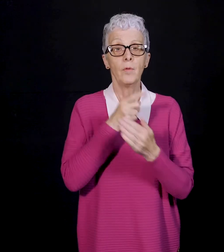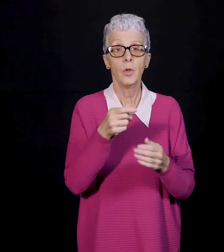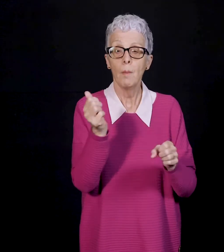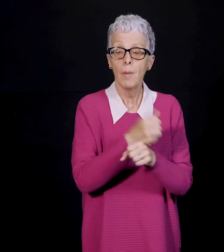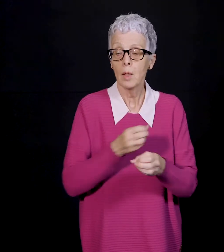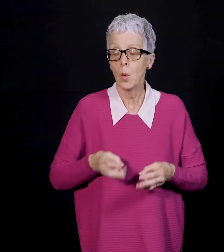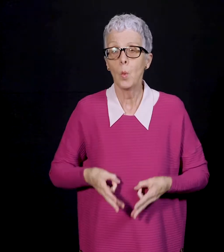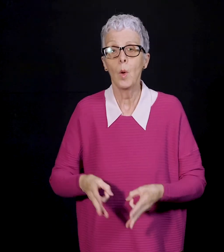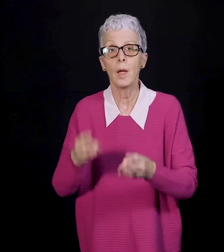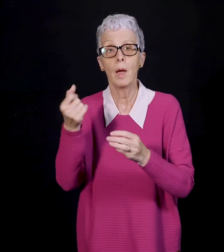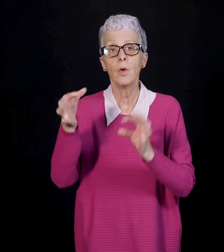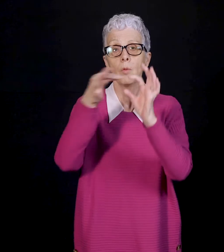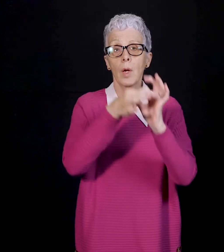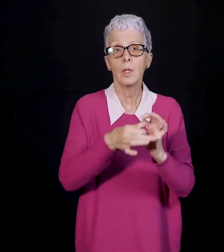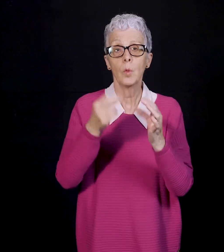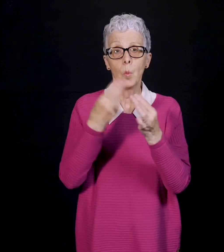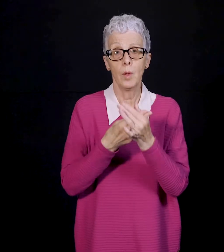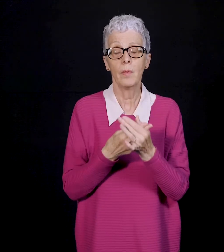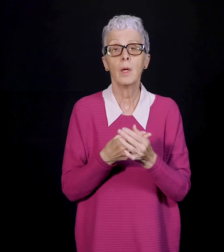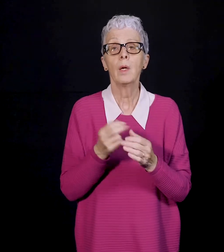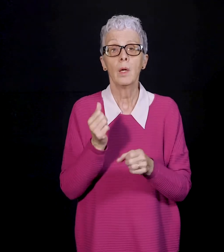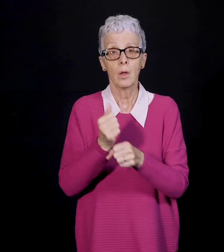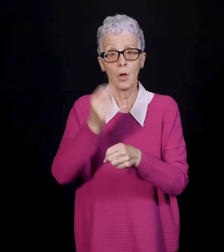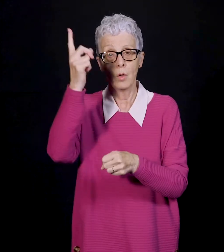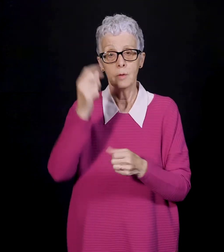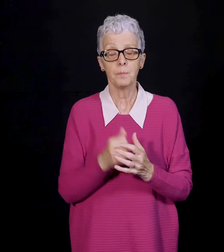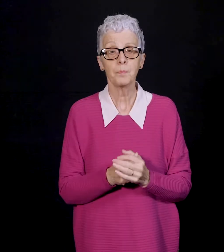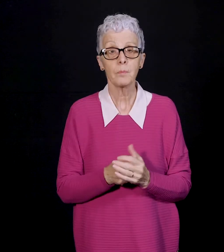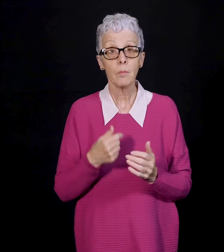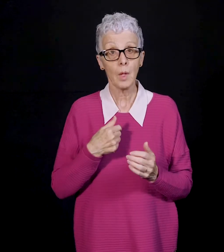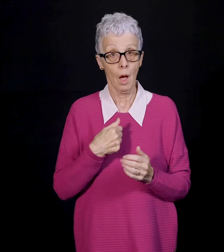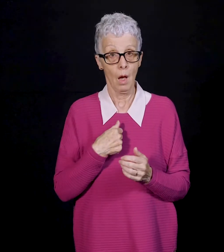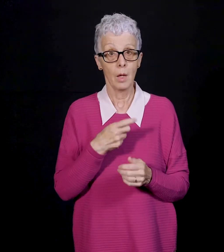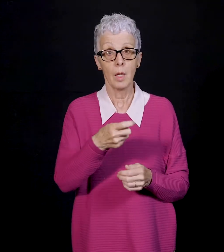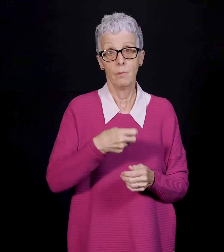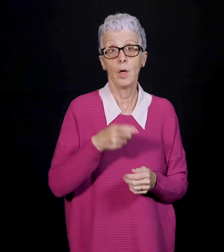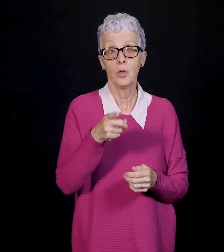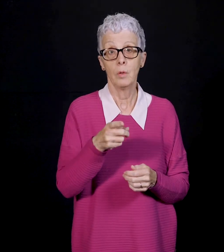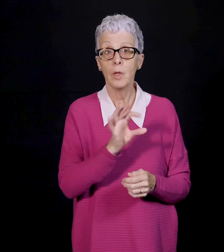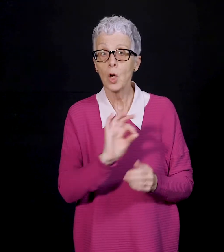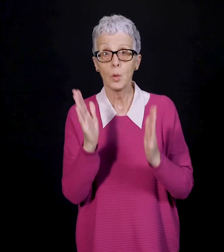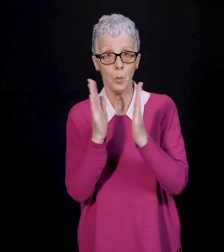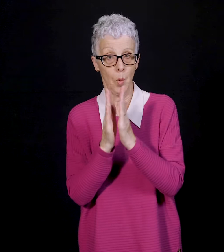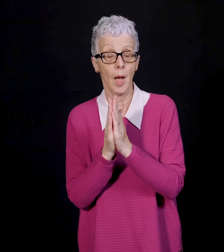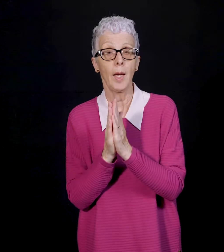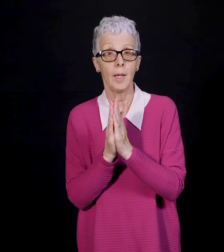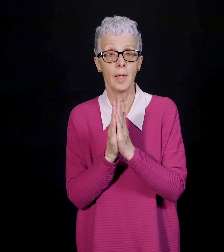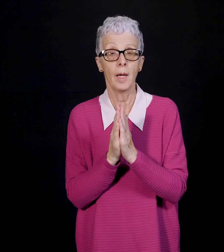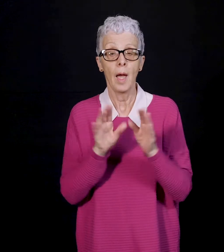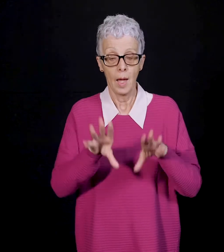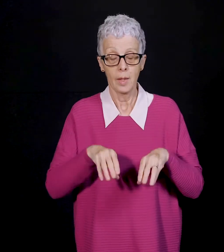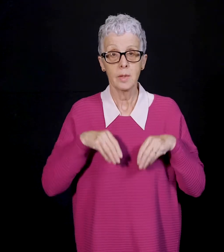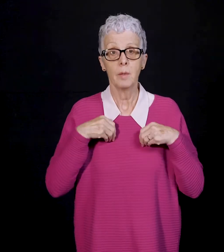for you to have a relationship with you, with Him. And so I would invite you, if you've not prayed a prayer before of